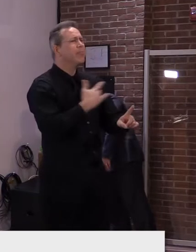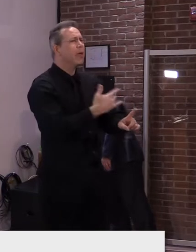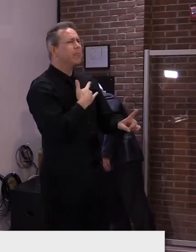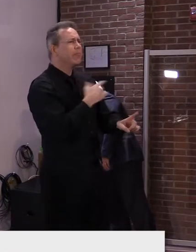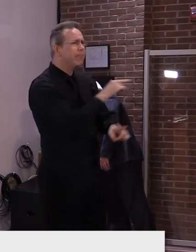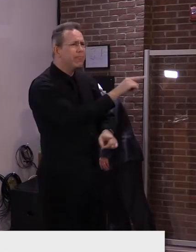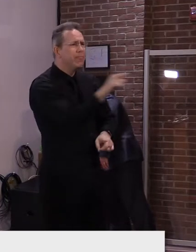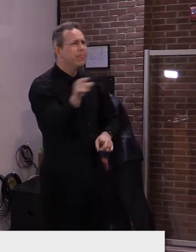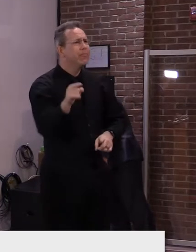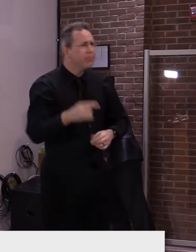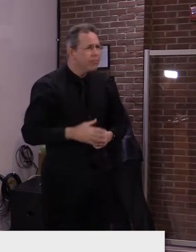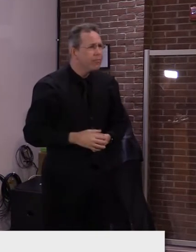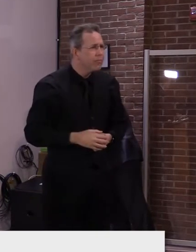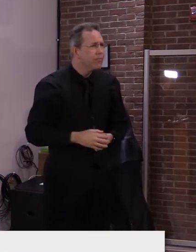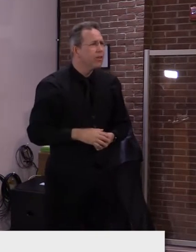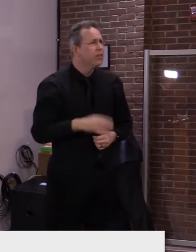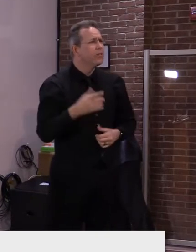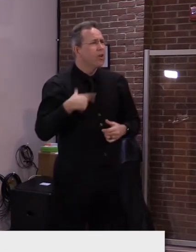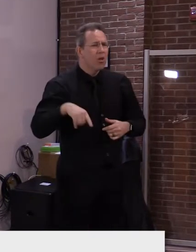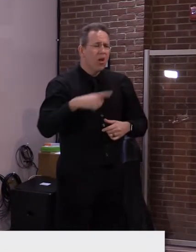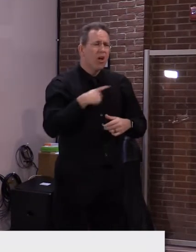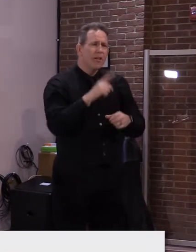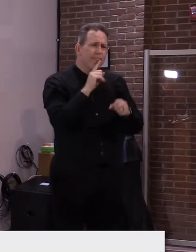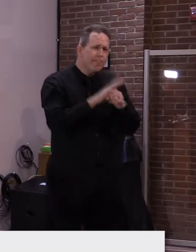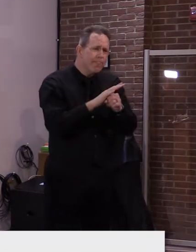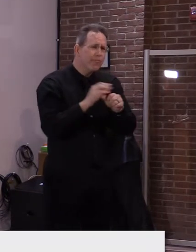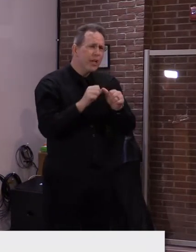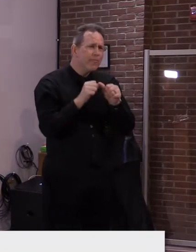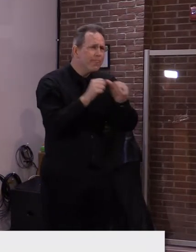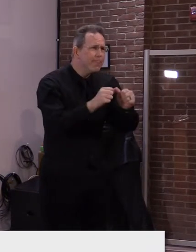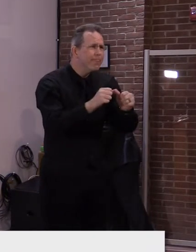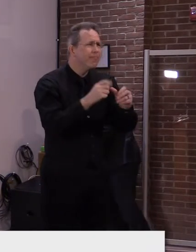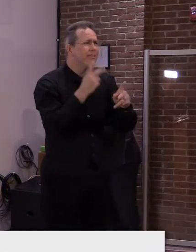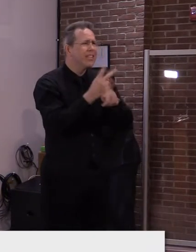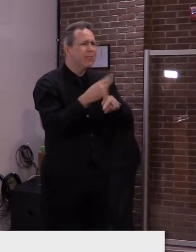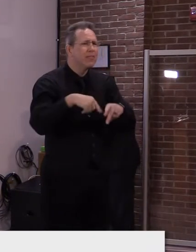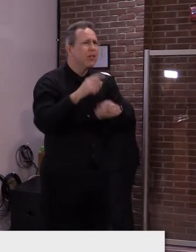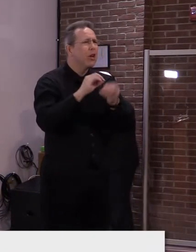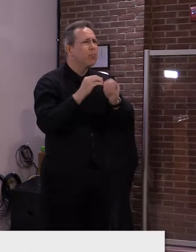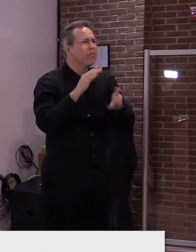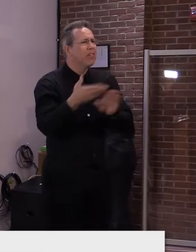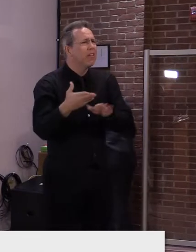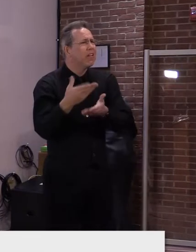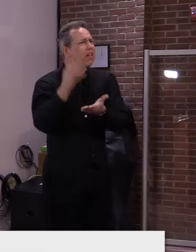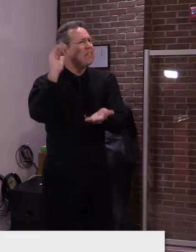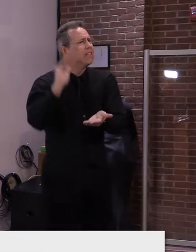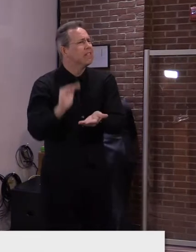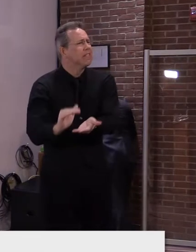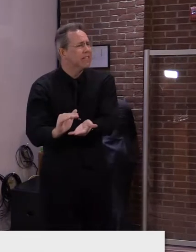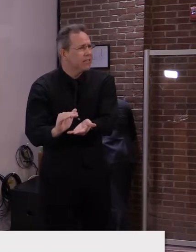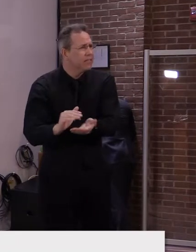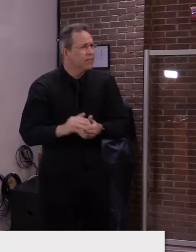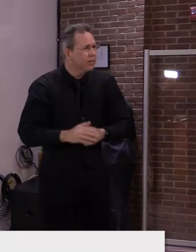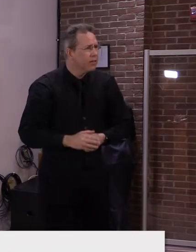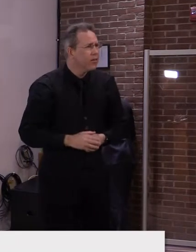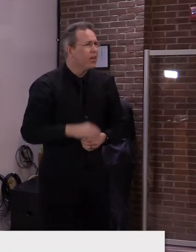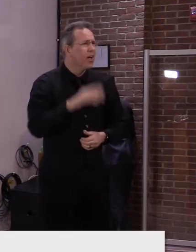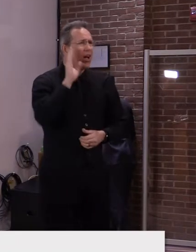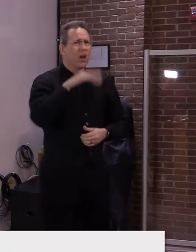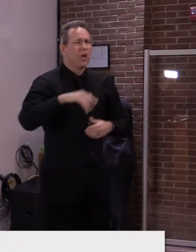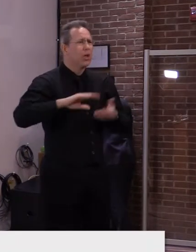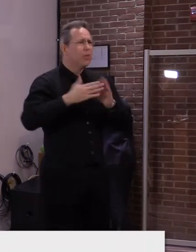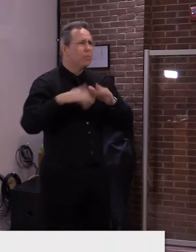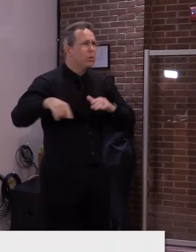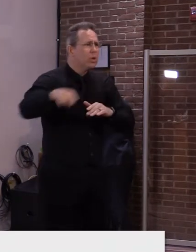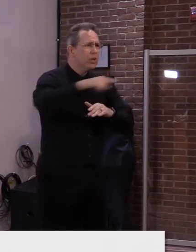Vermonters has kept fatalities lower than any other state in the nation, I know how tightly knit our communities are and